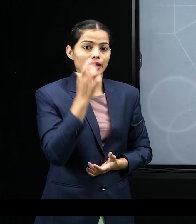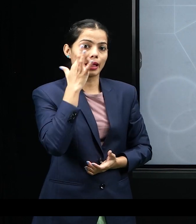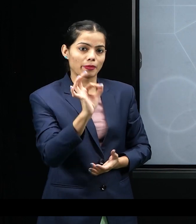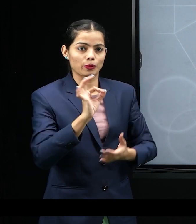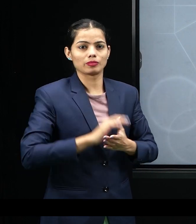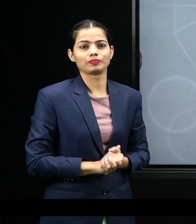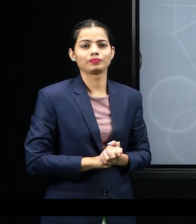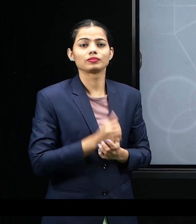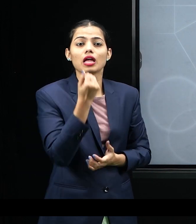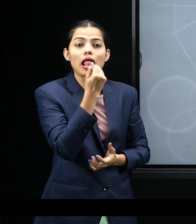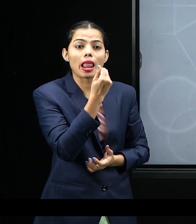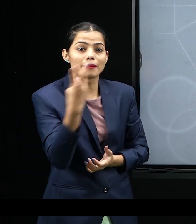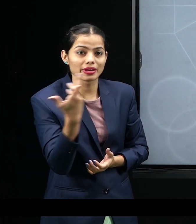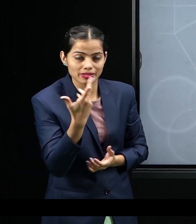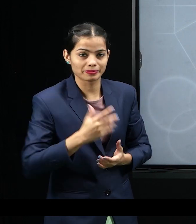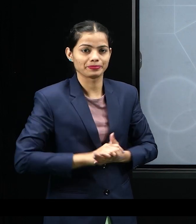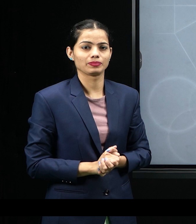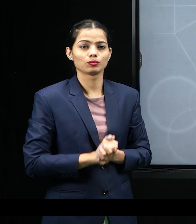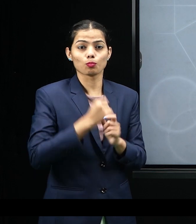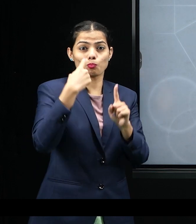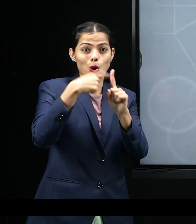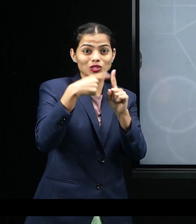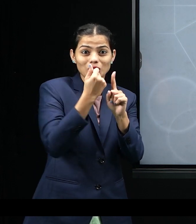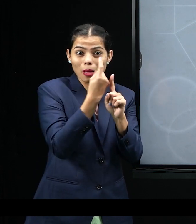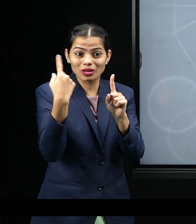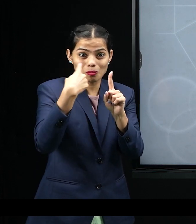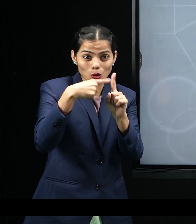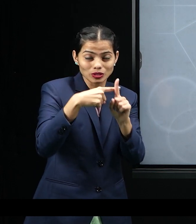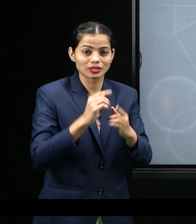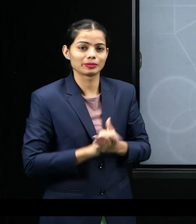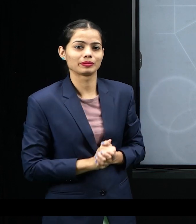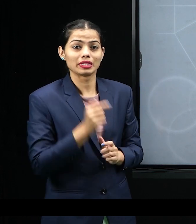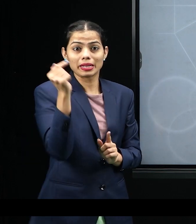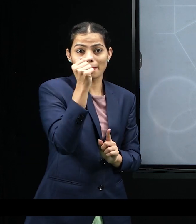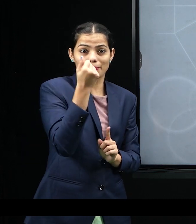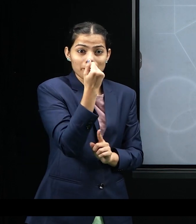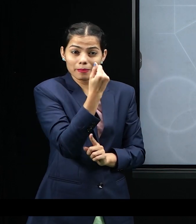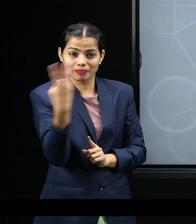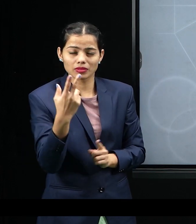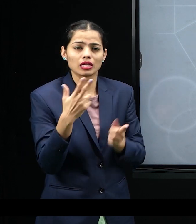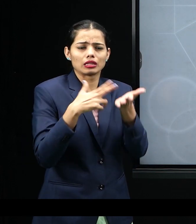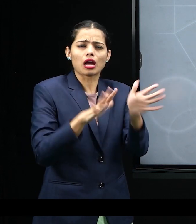Keywords from this lesson: number, positive numbers, negative numbers,